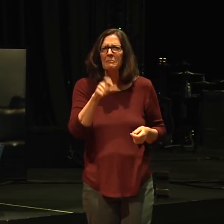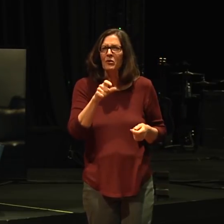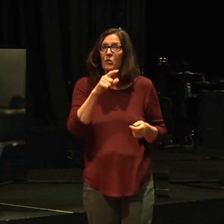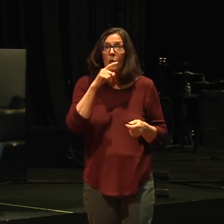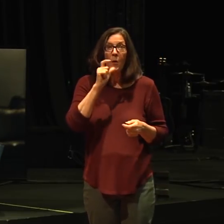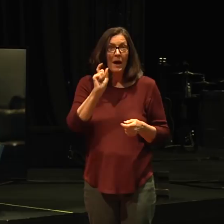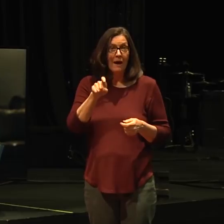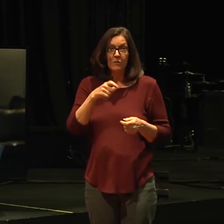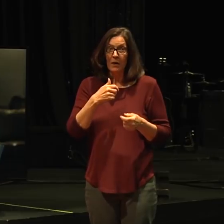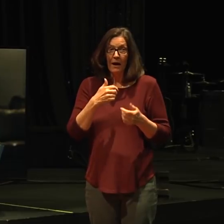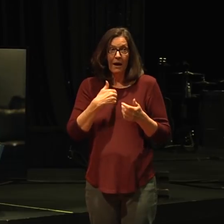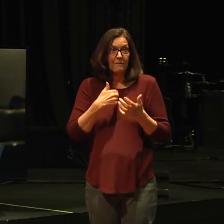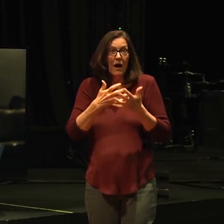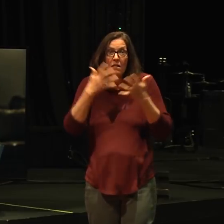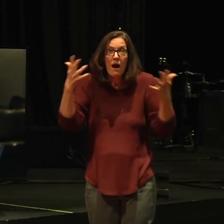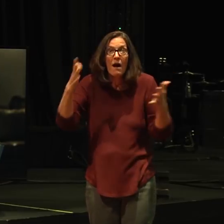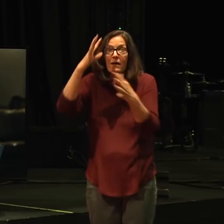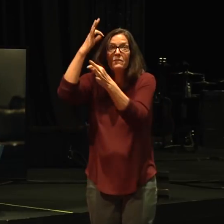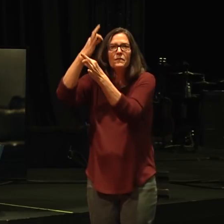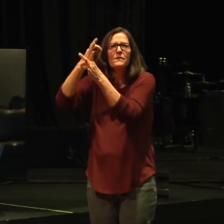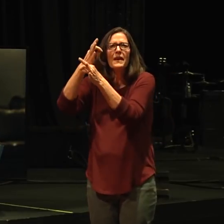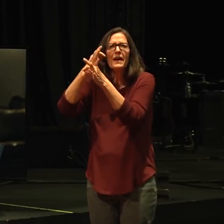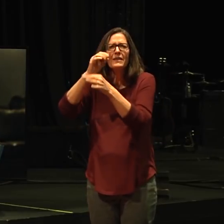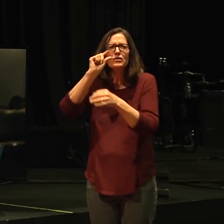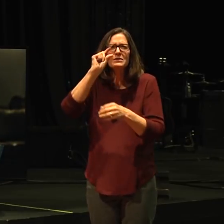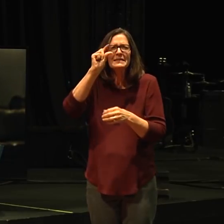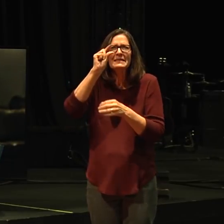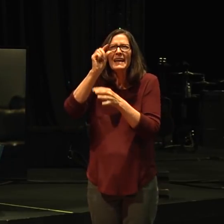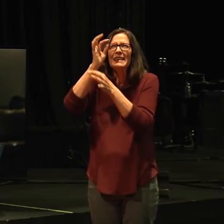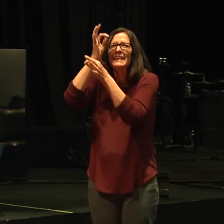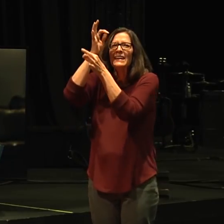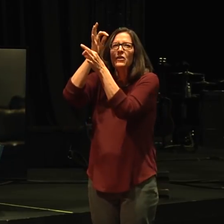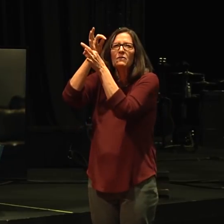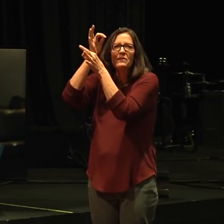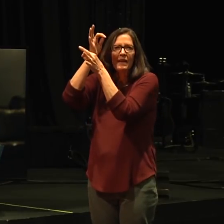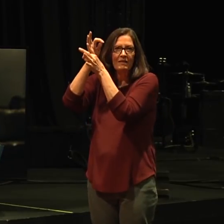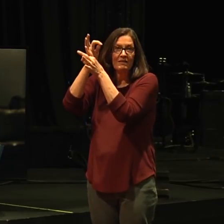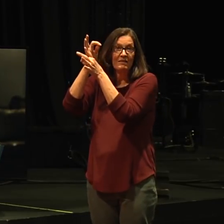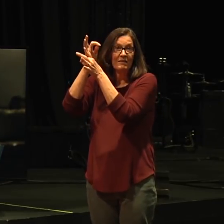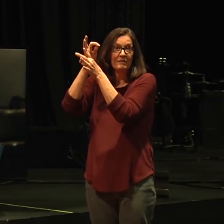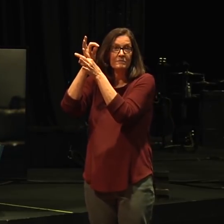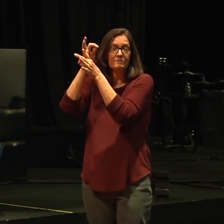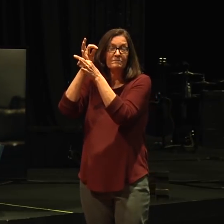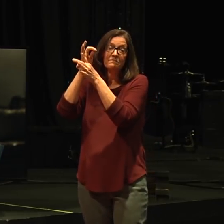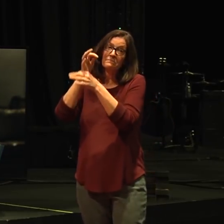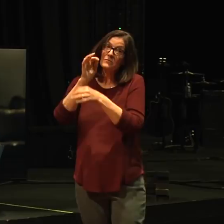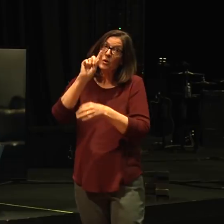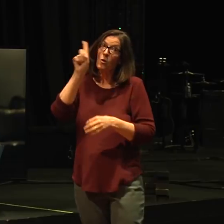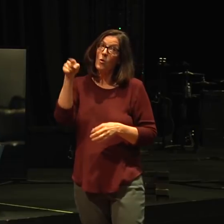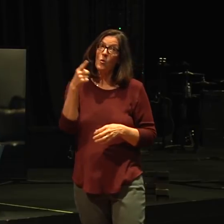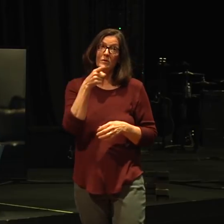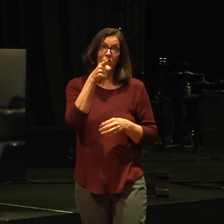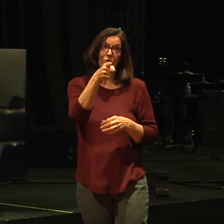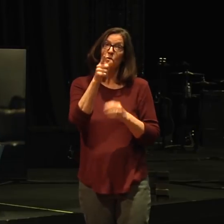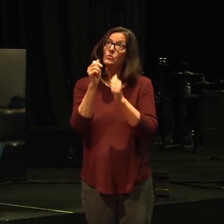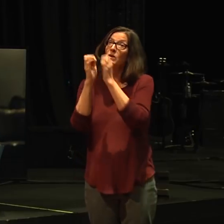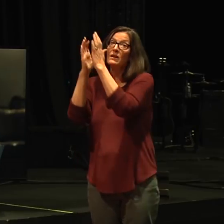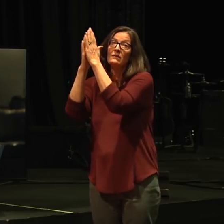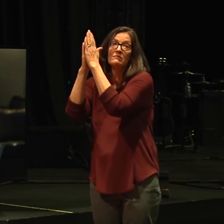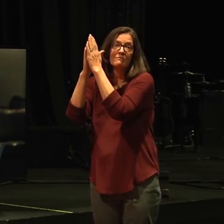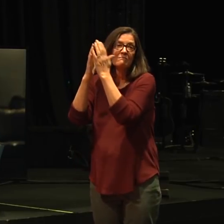of faith, apparently. It apparently just takes a little bit. But only you can do this. Nobody can do it for